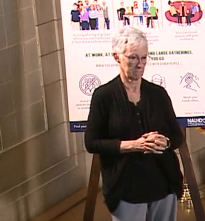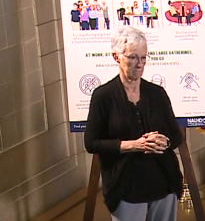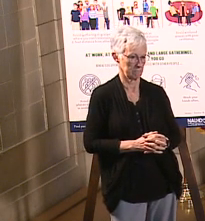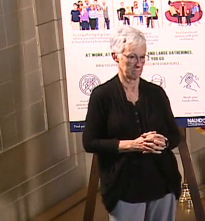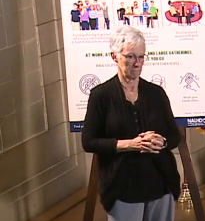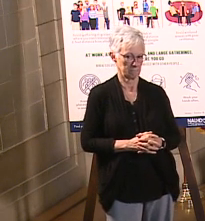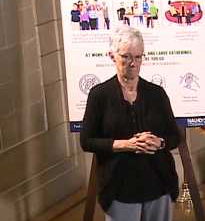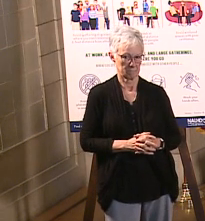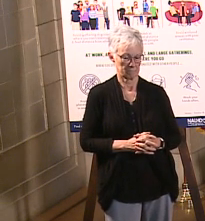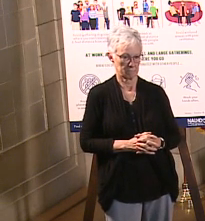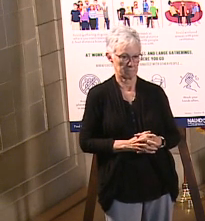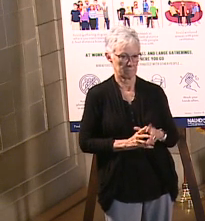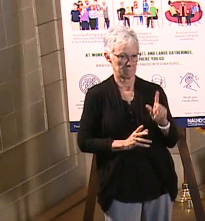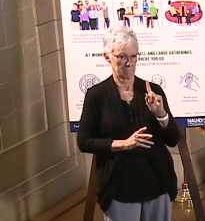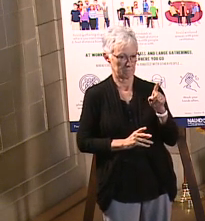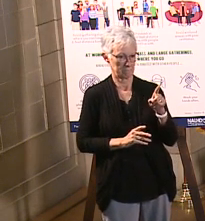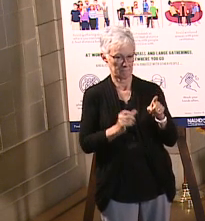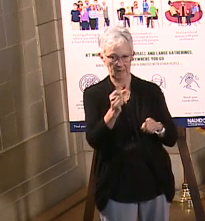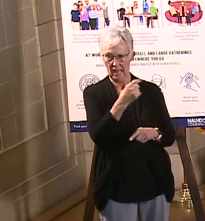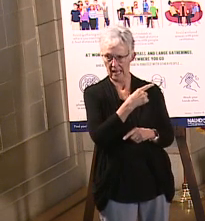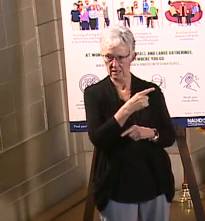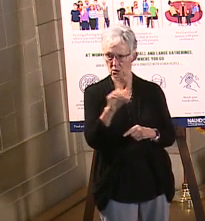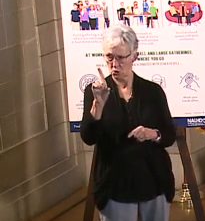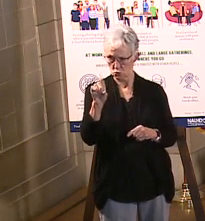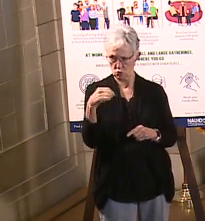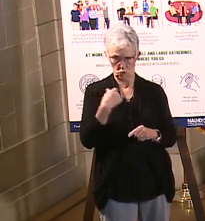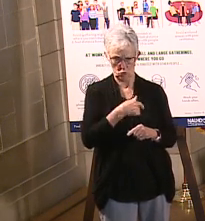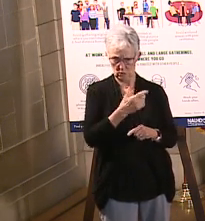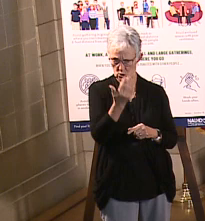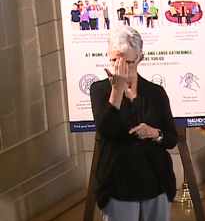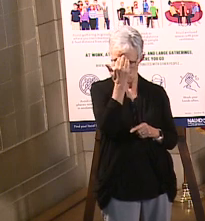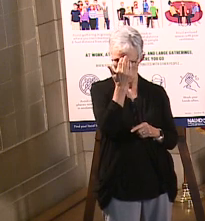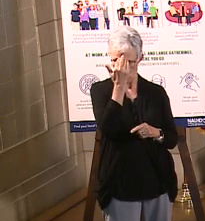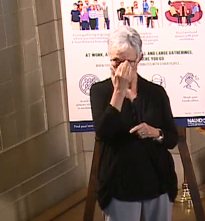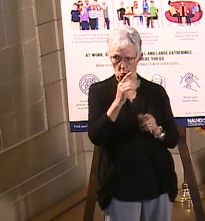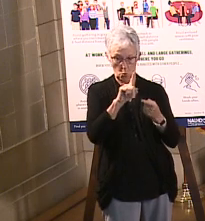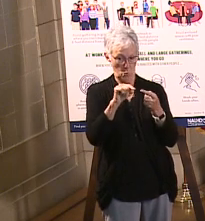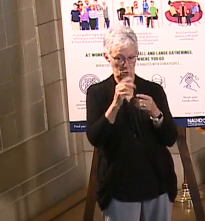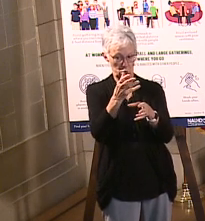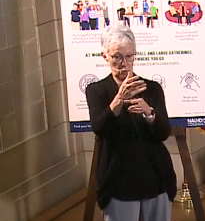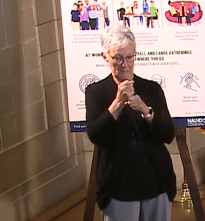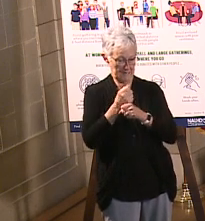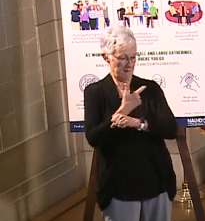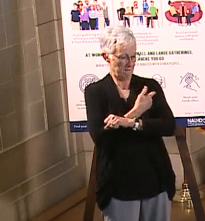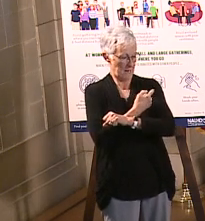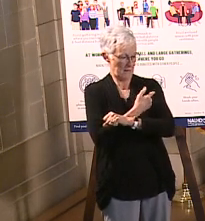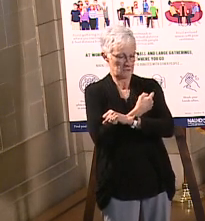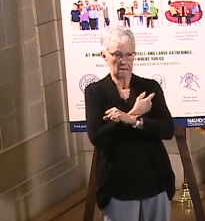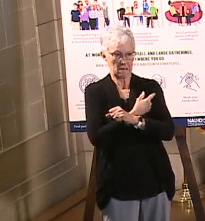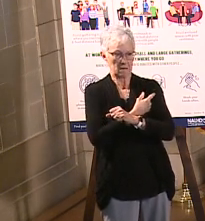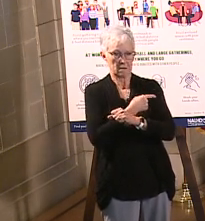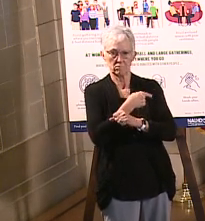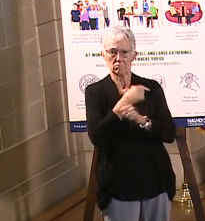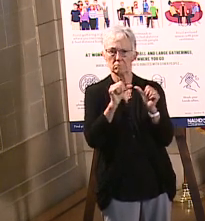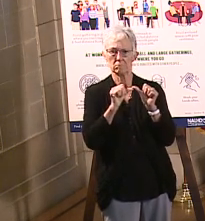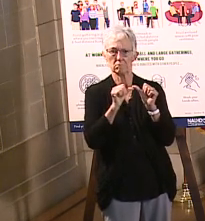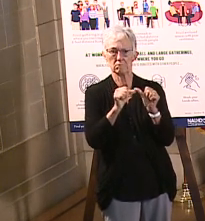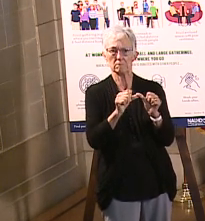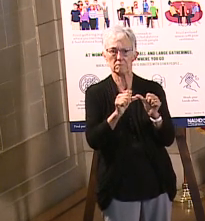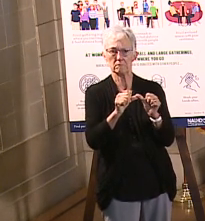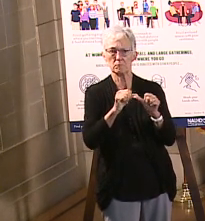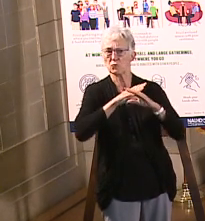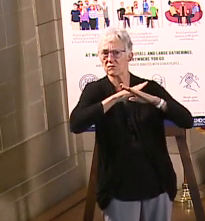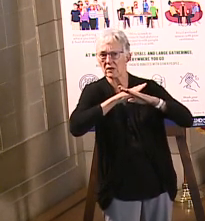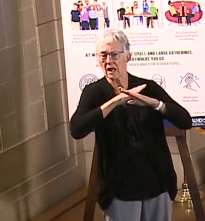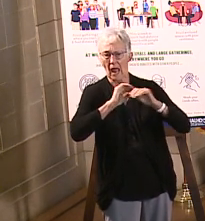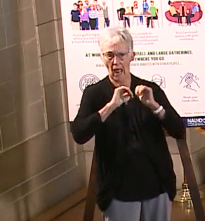vaccinations will protect people? So the question was, do we have any idea how long these vaccinations will protect people? And again, I think that that's part of what we have to wait